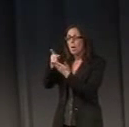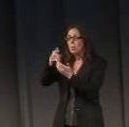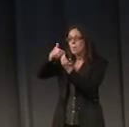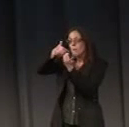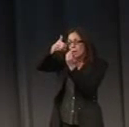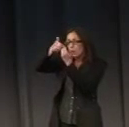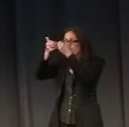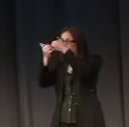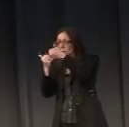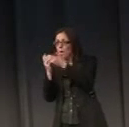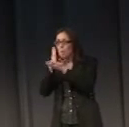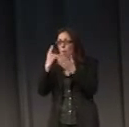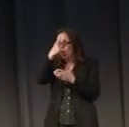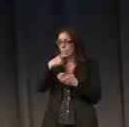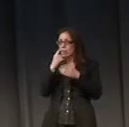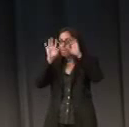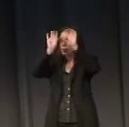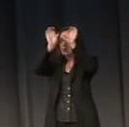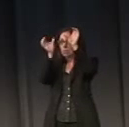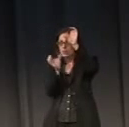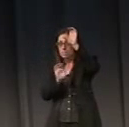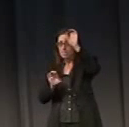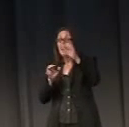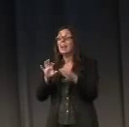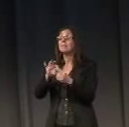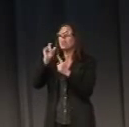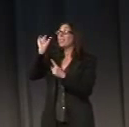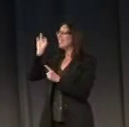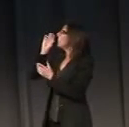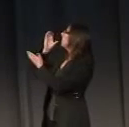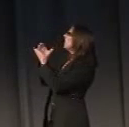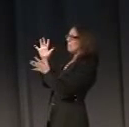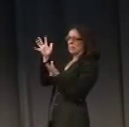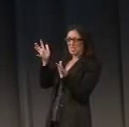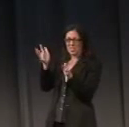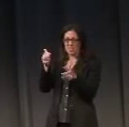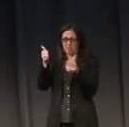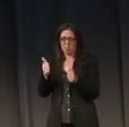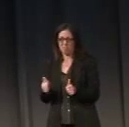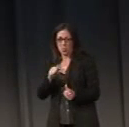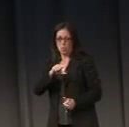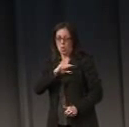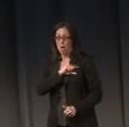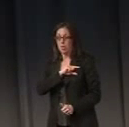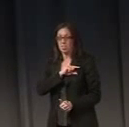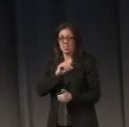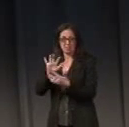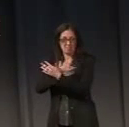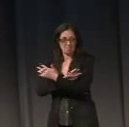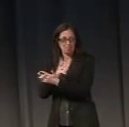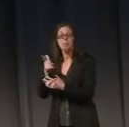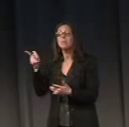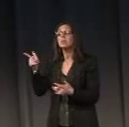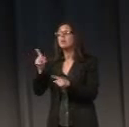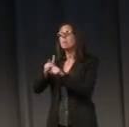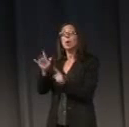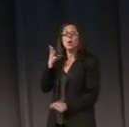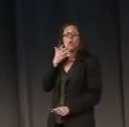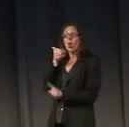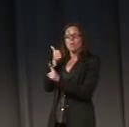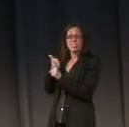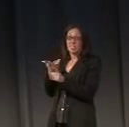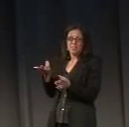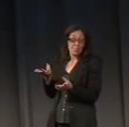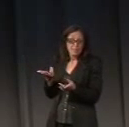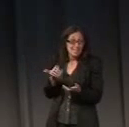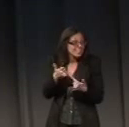under degraded, especially under degraded image conditions. But here the color is irrelevant, as shown in the false colored image on the